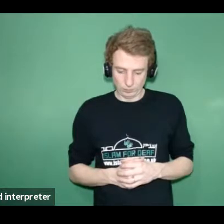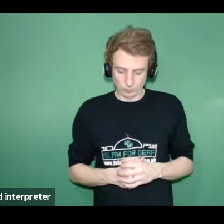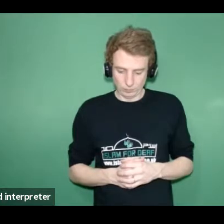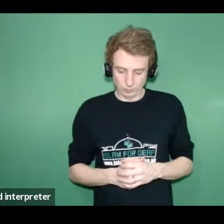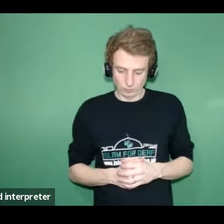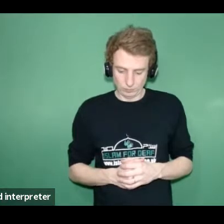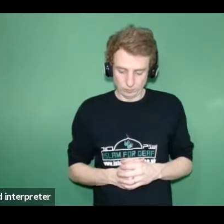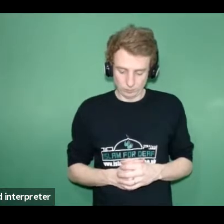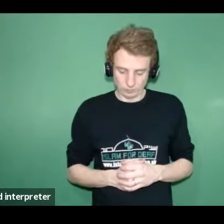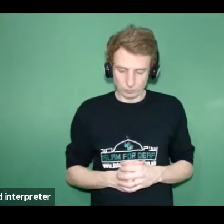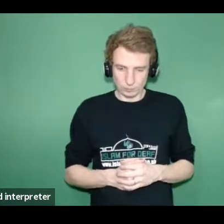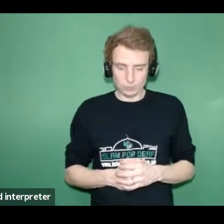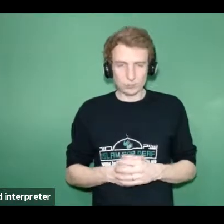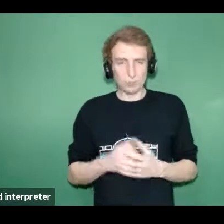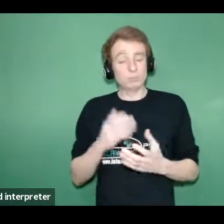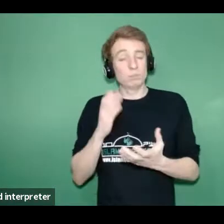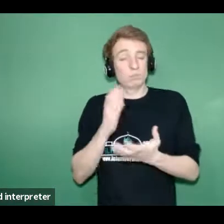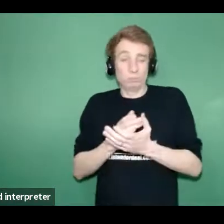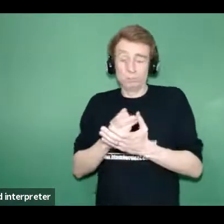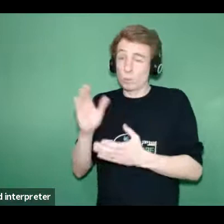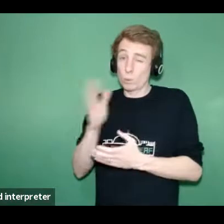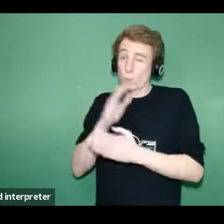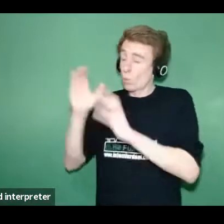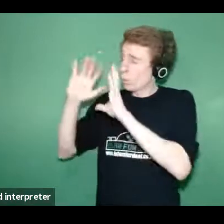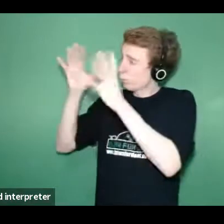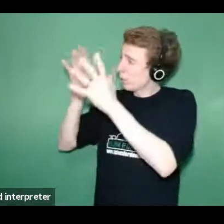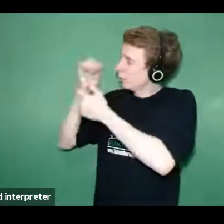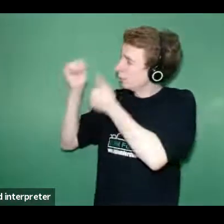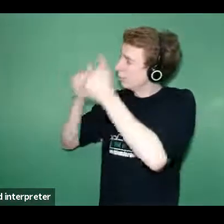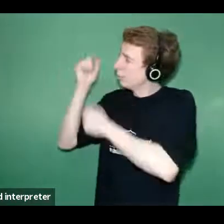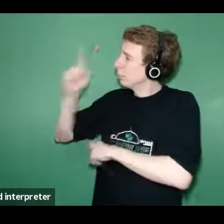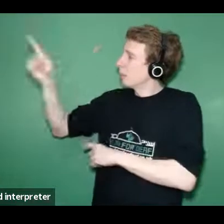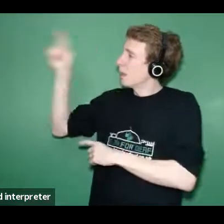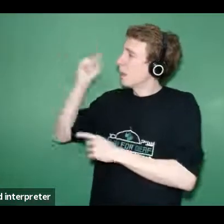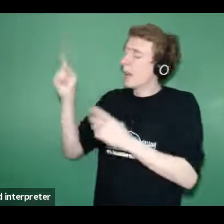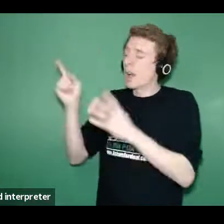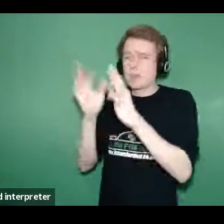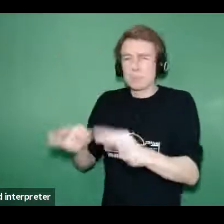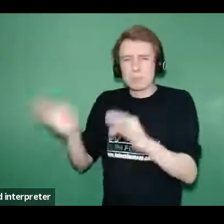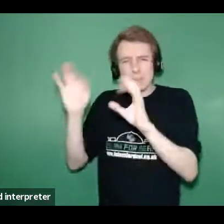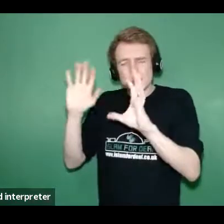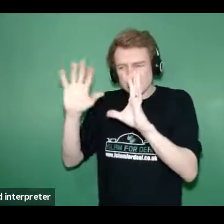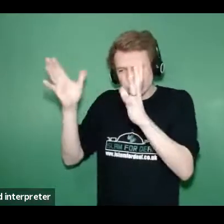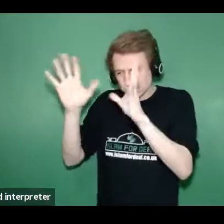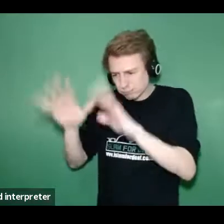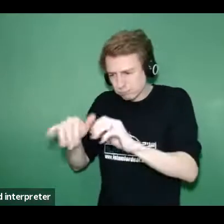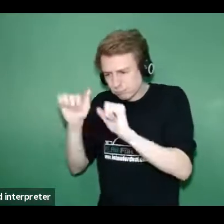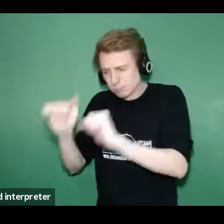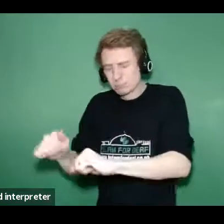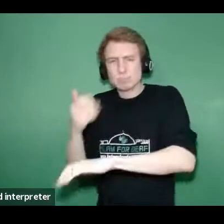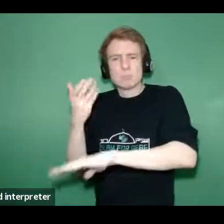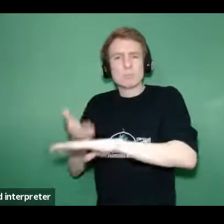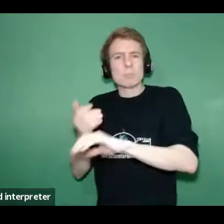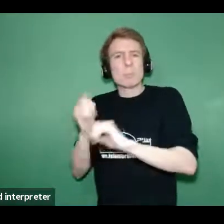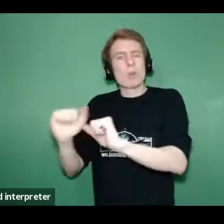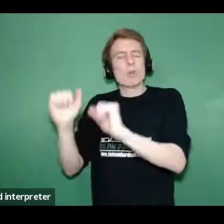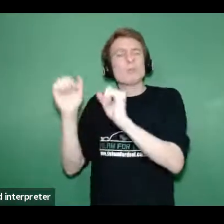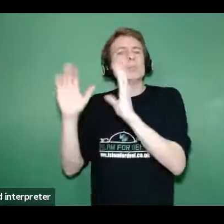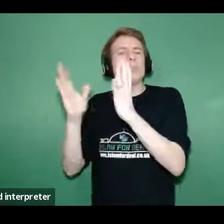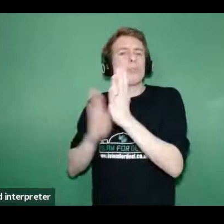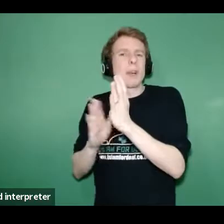Indeed, all praises are due to Allah, and may peace and salutations be showered upon our Prophet Muhammad and upon his family and companions. To